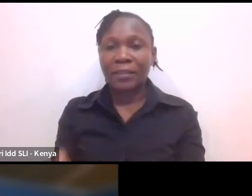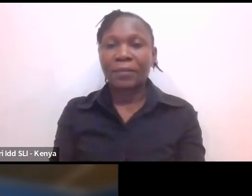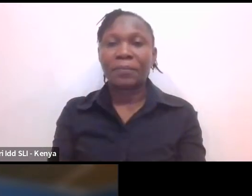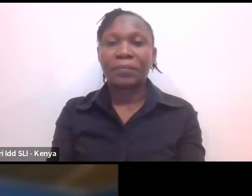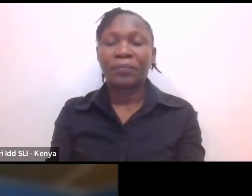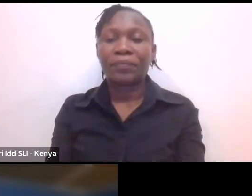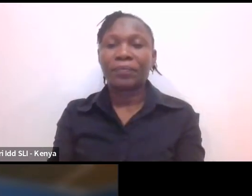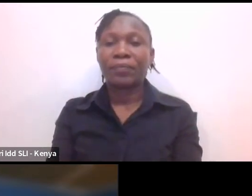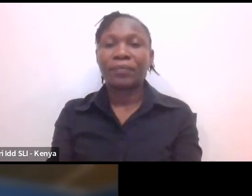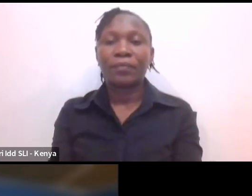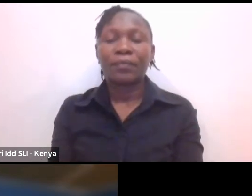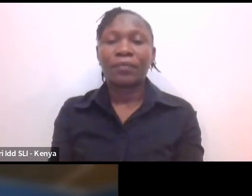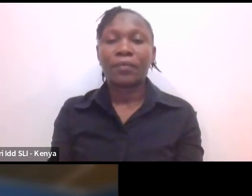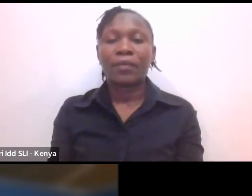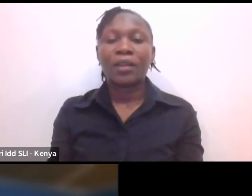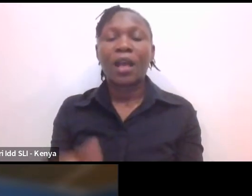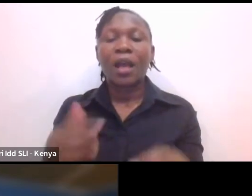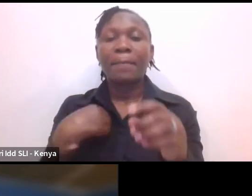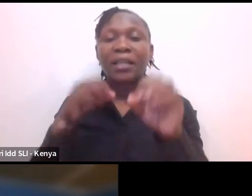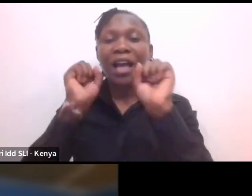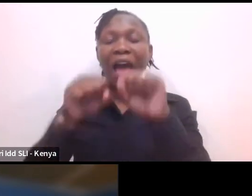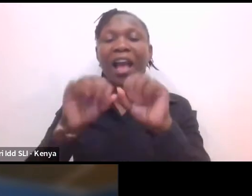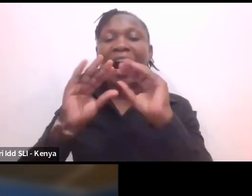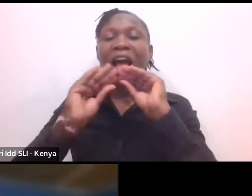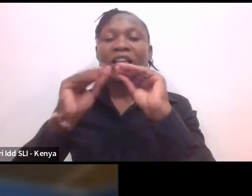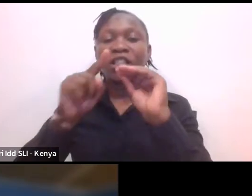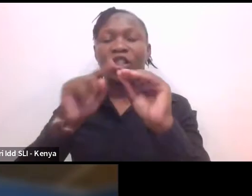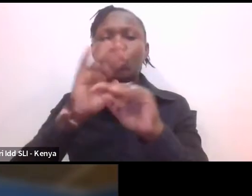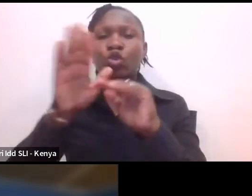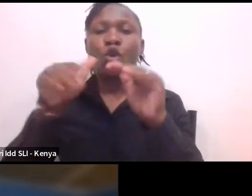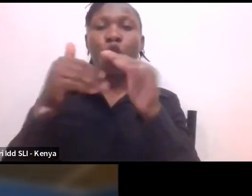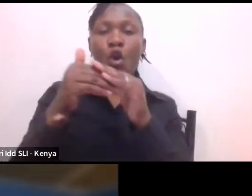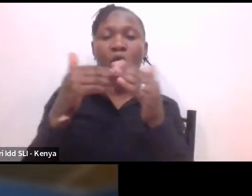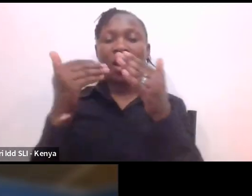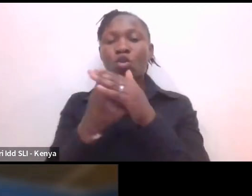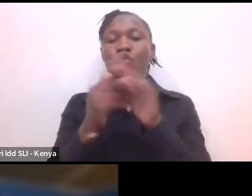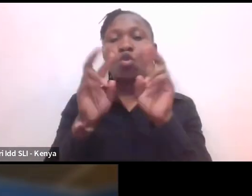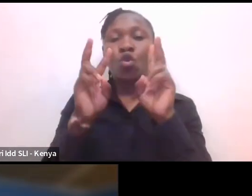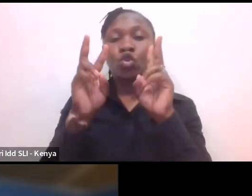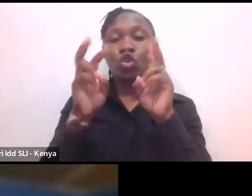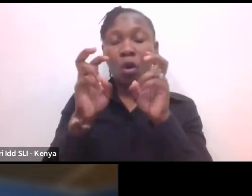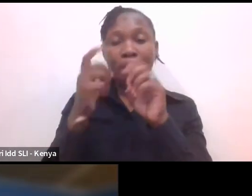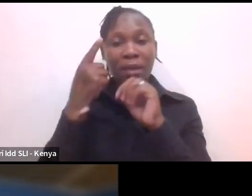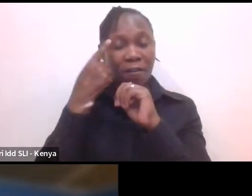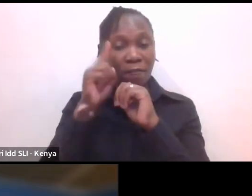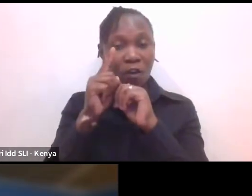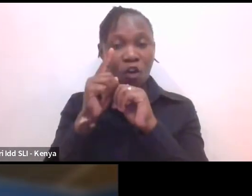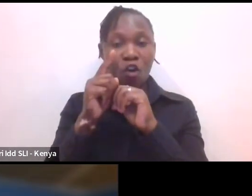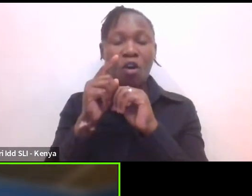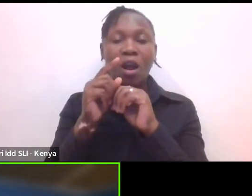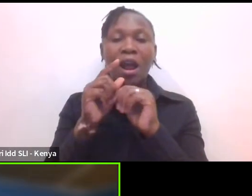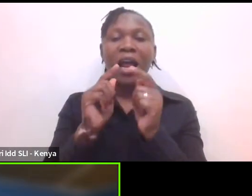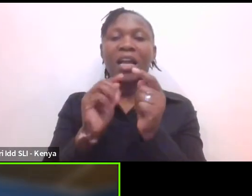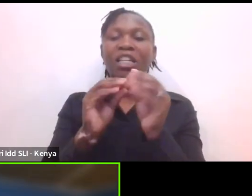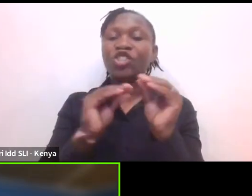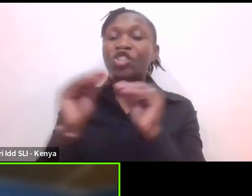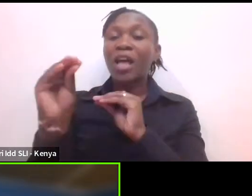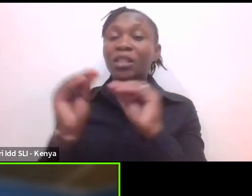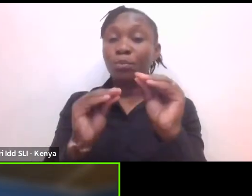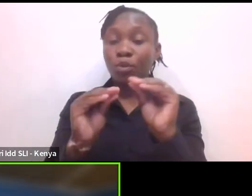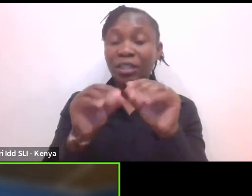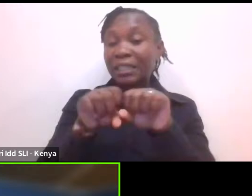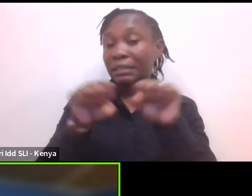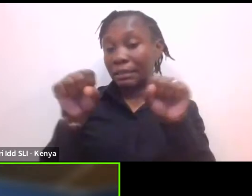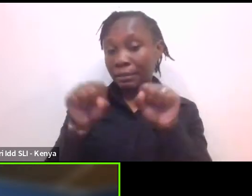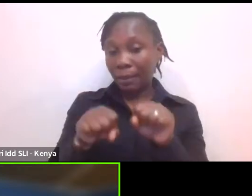could teach you almost any topic through transportation systems. I really